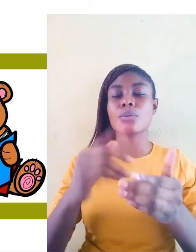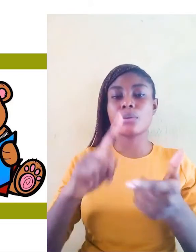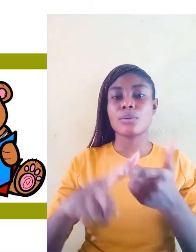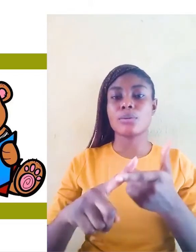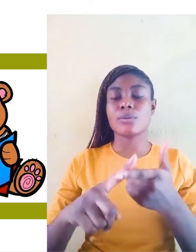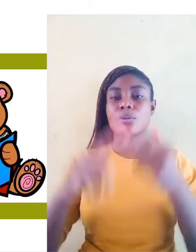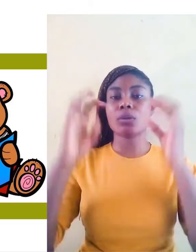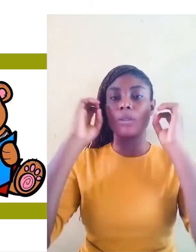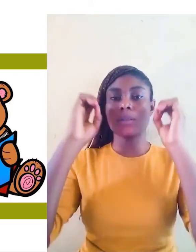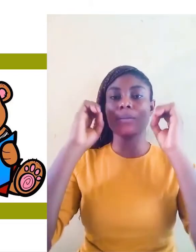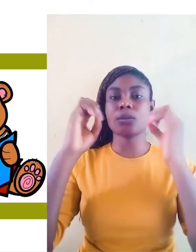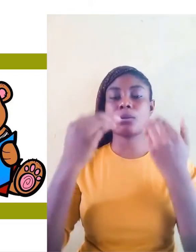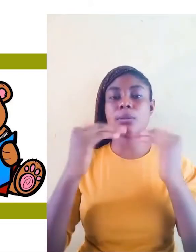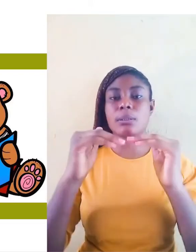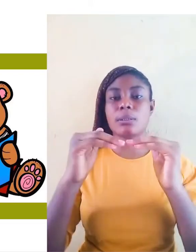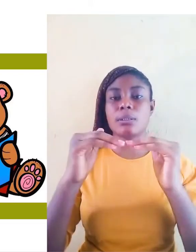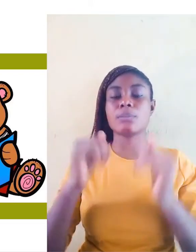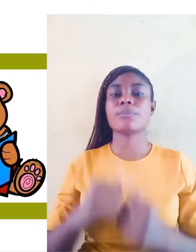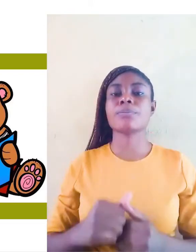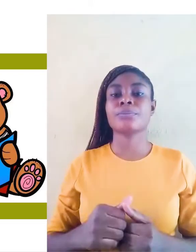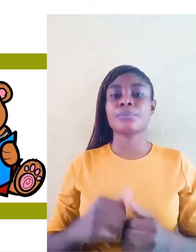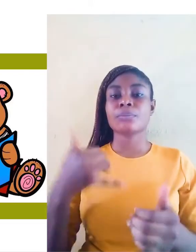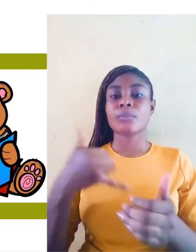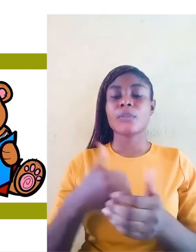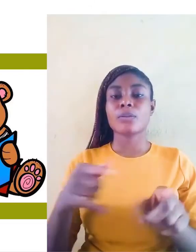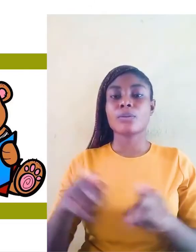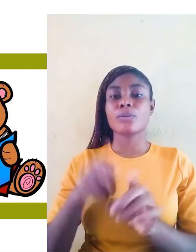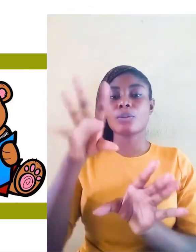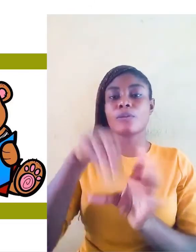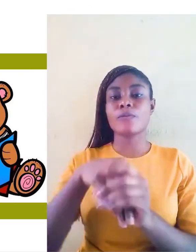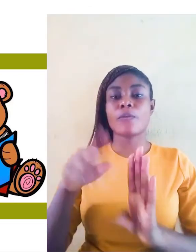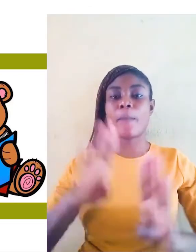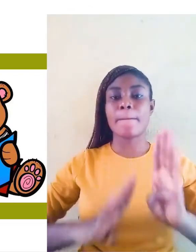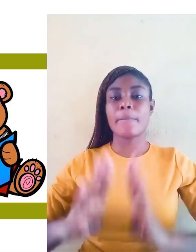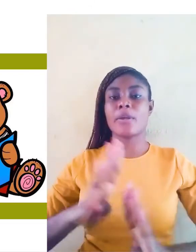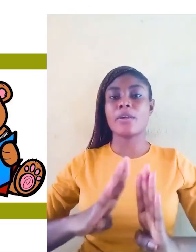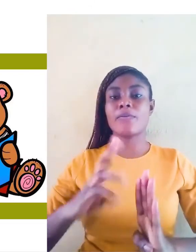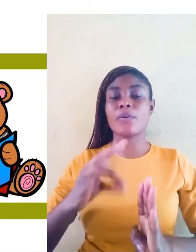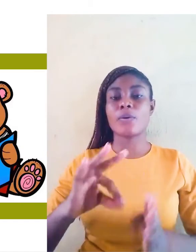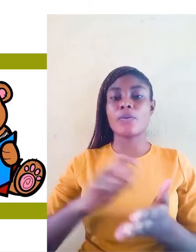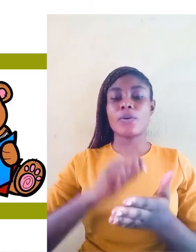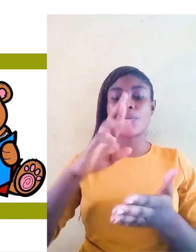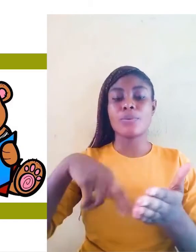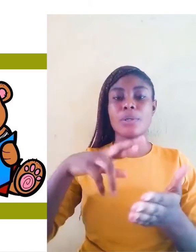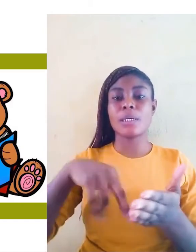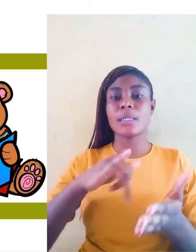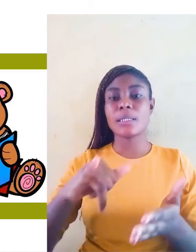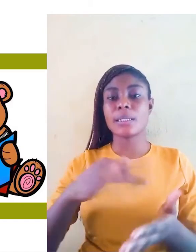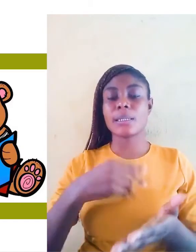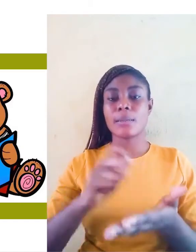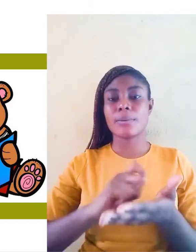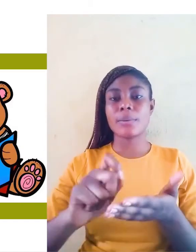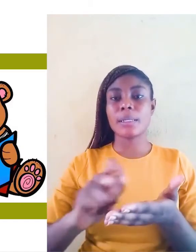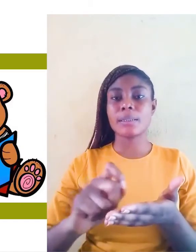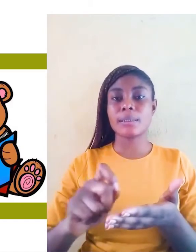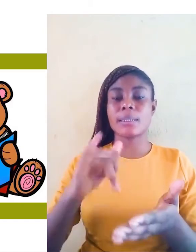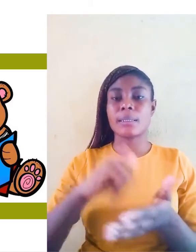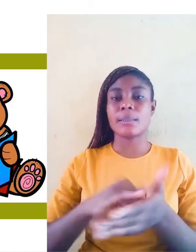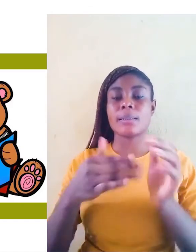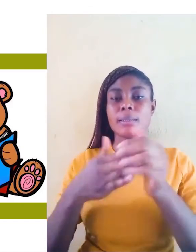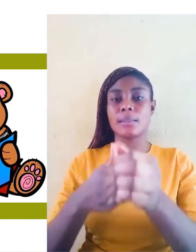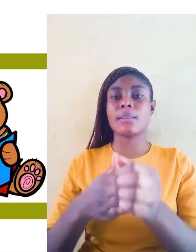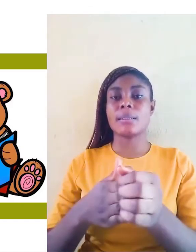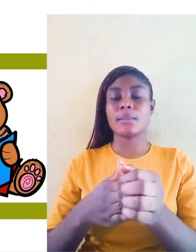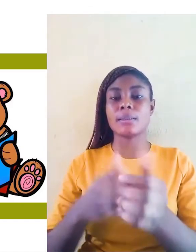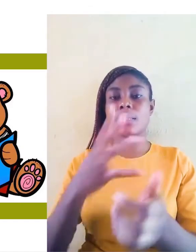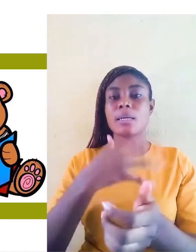stage. It is those behaviors of reading and writing that lead to conventional literacy